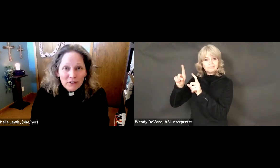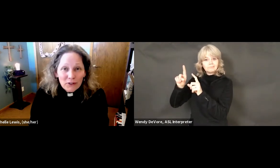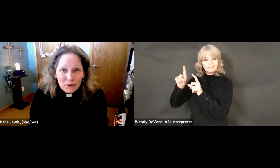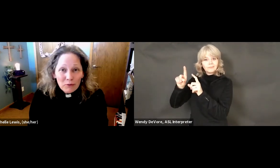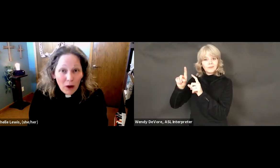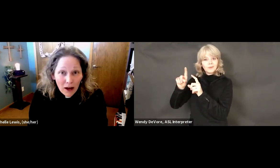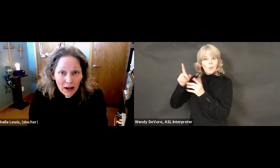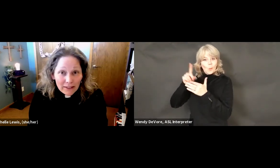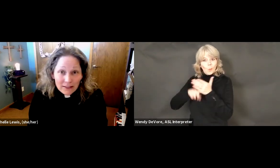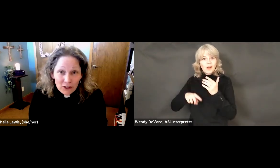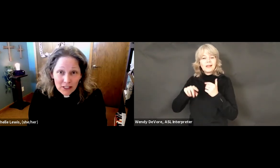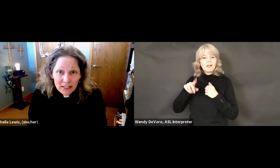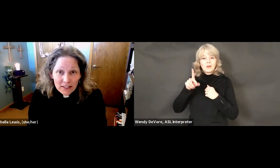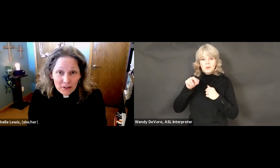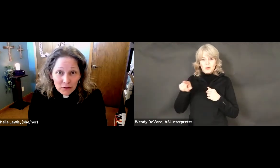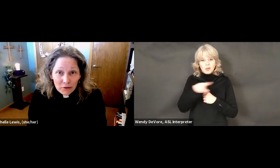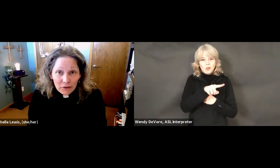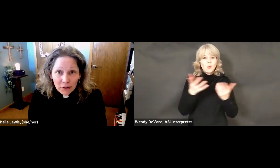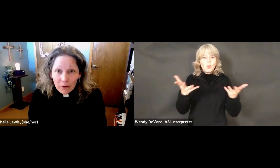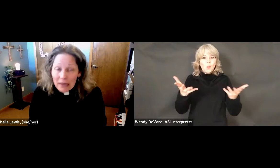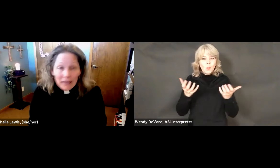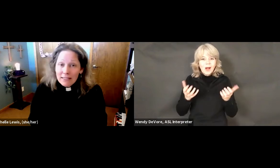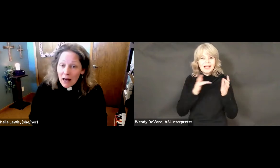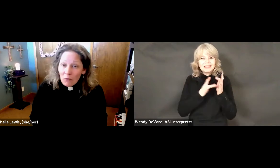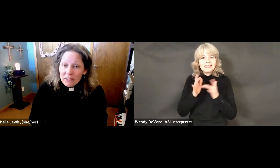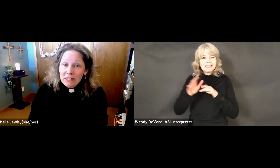What do you want Jesus to do for you?